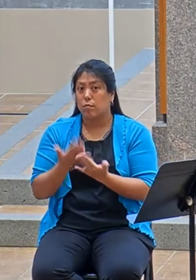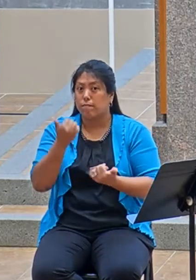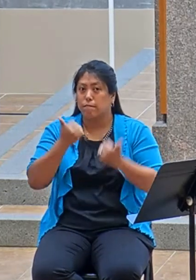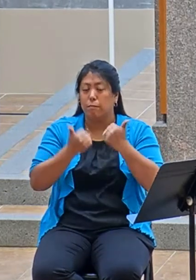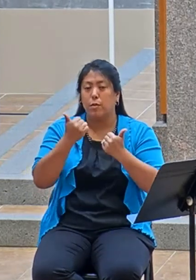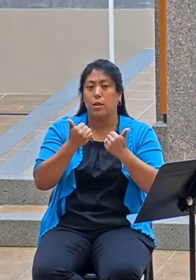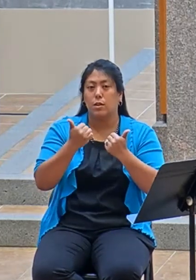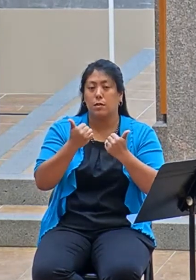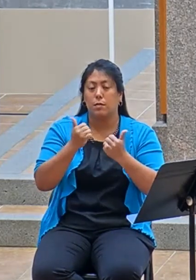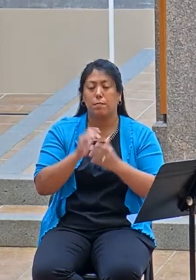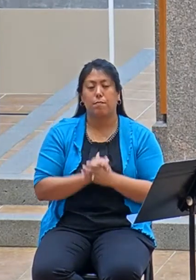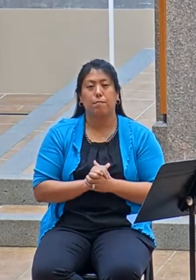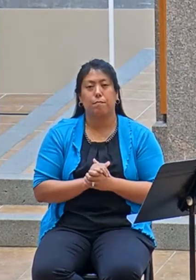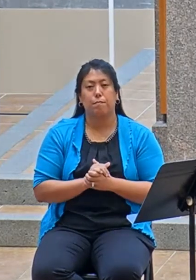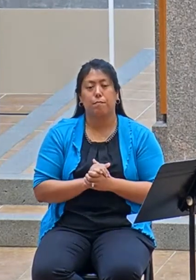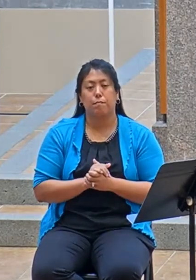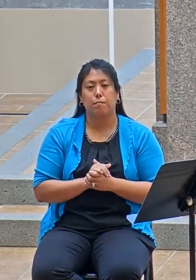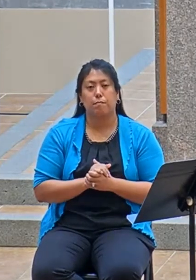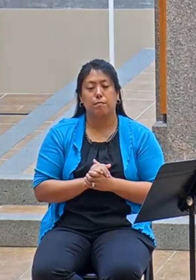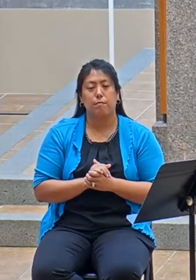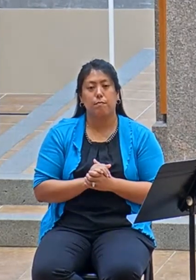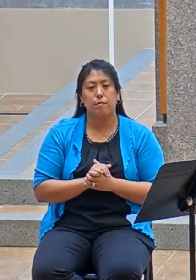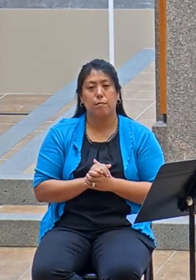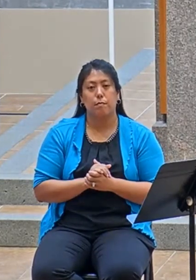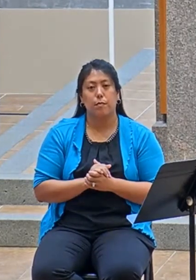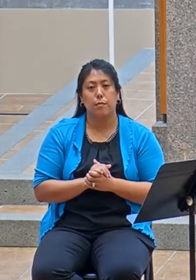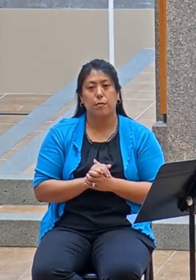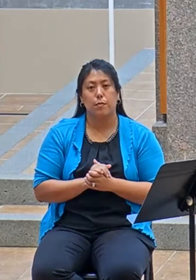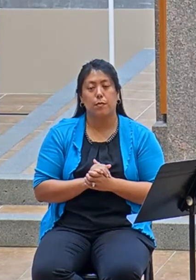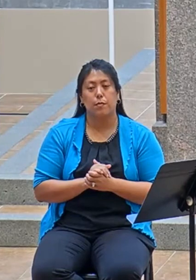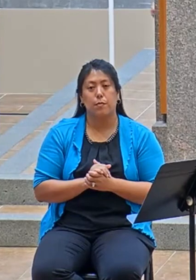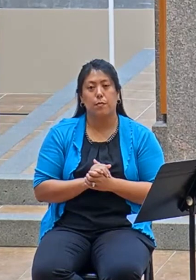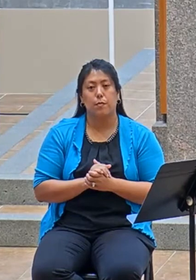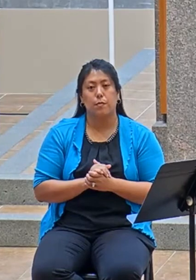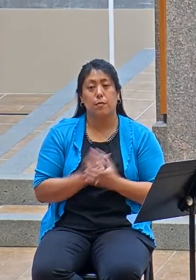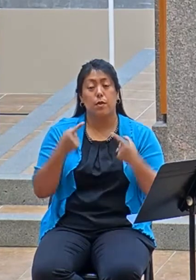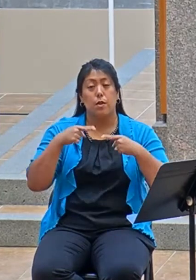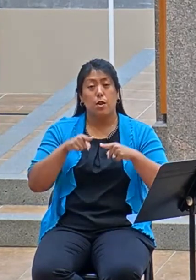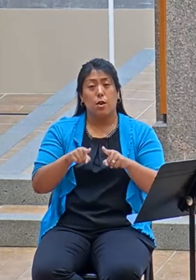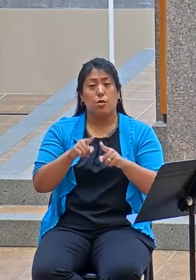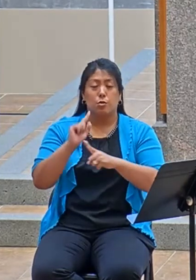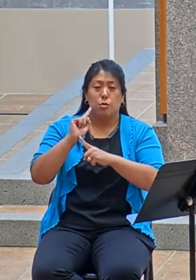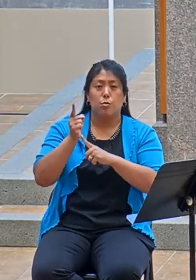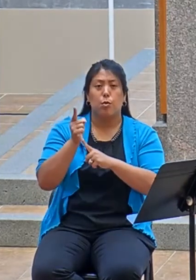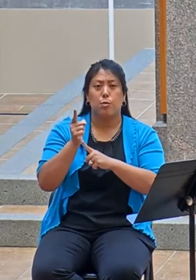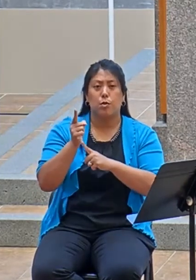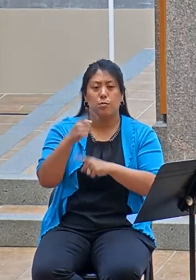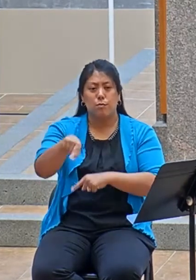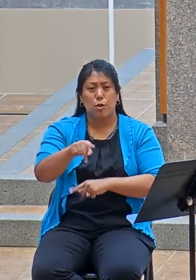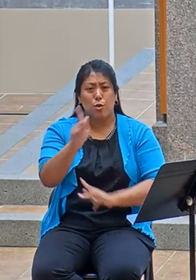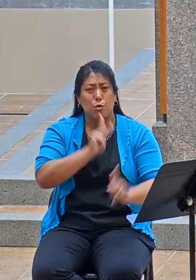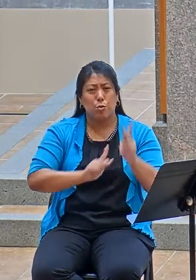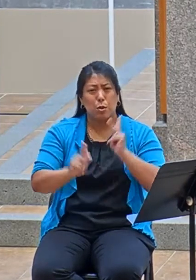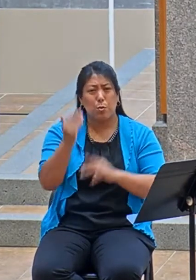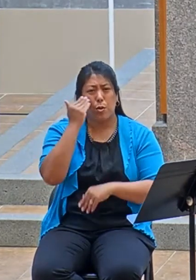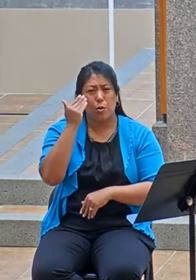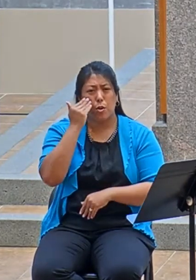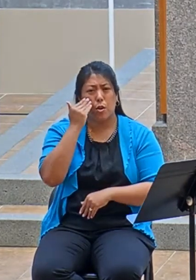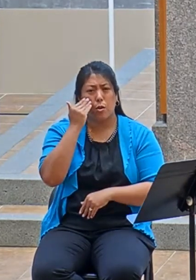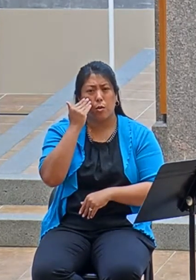think about is that for those times, do those people know the good